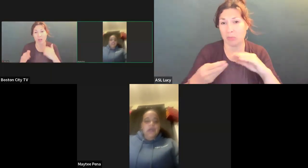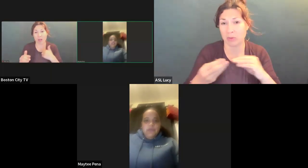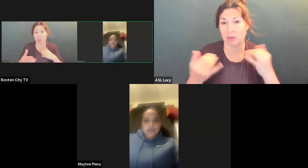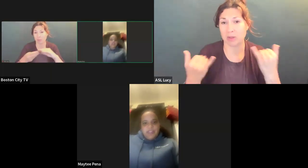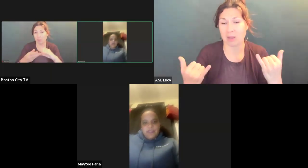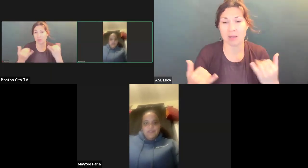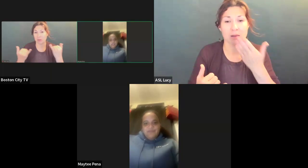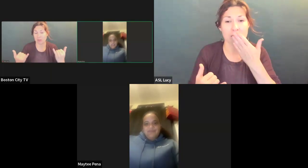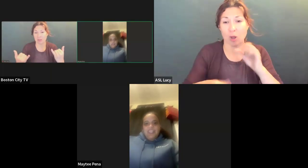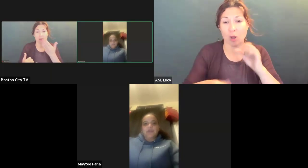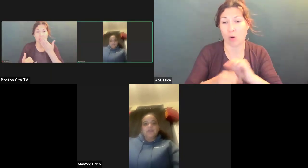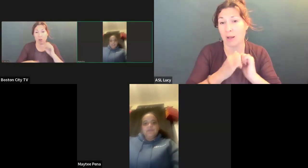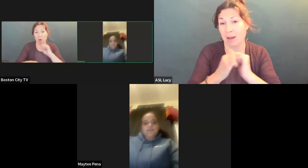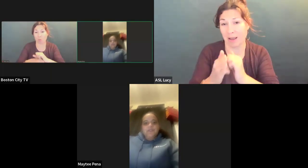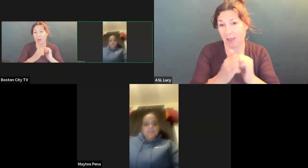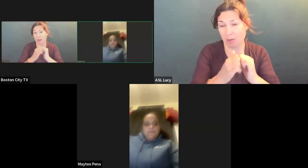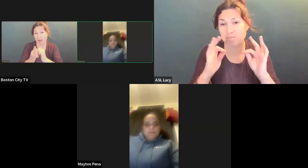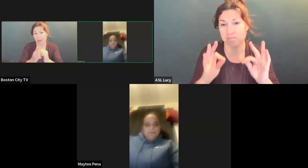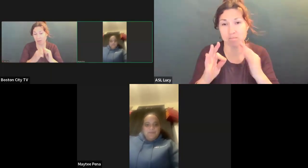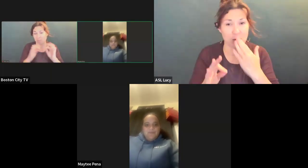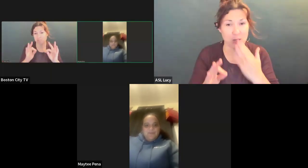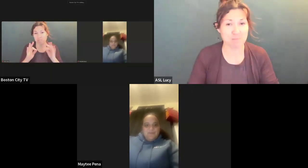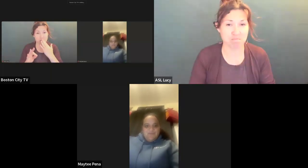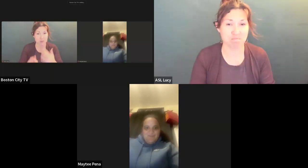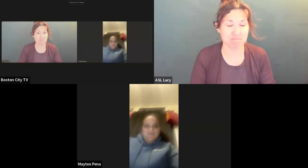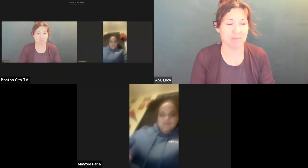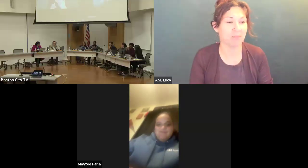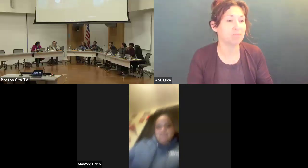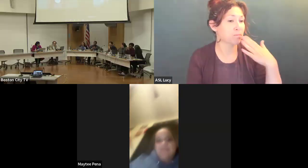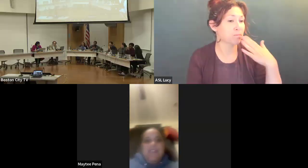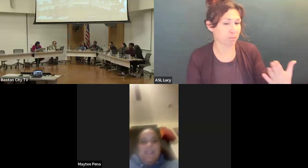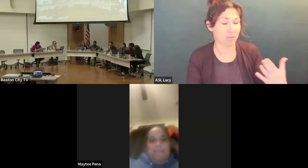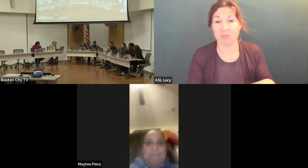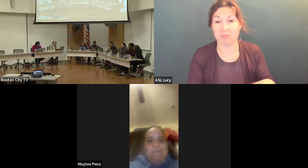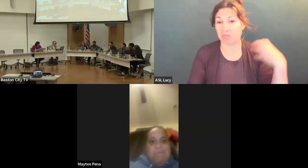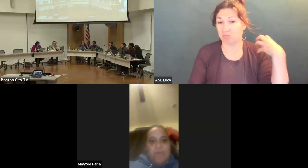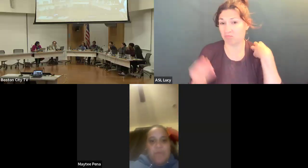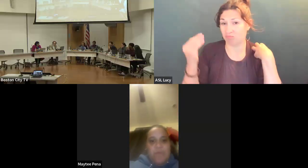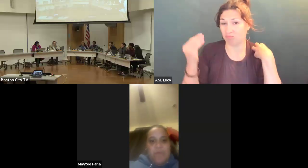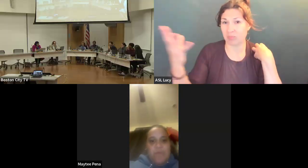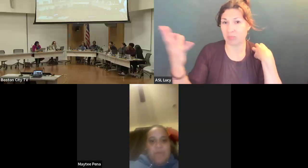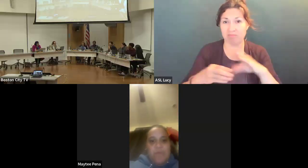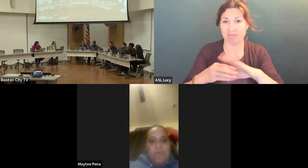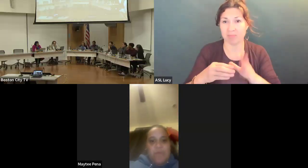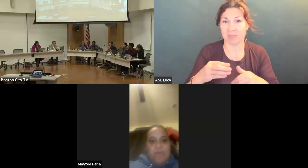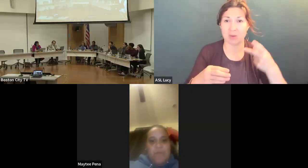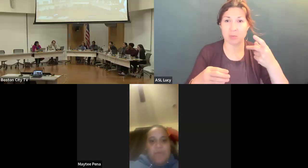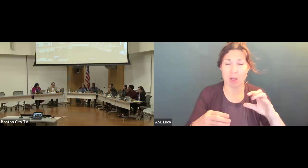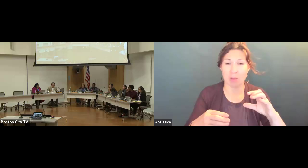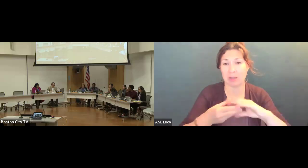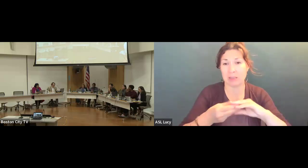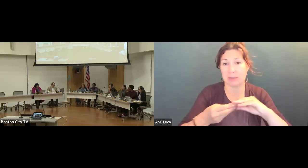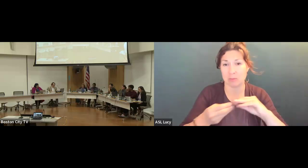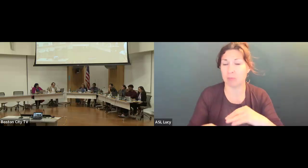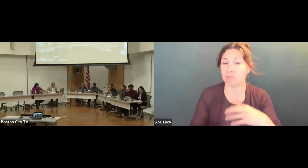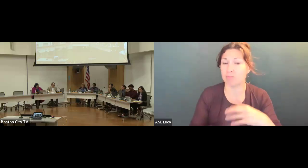the work that we do together. Thank you. Thank you, Ms. Peña. Chair, that concludes public testimony. Right.